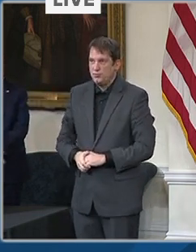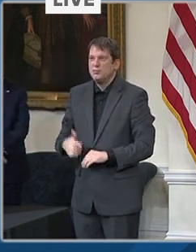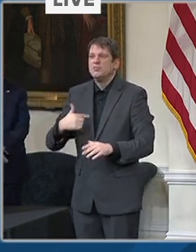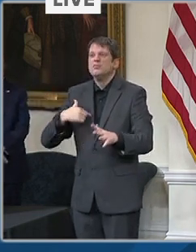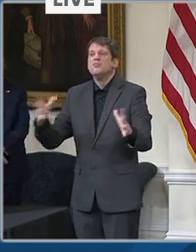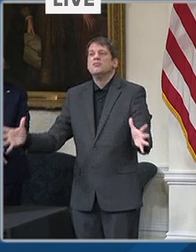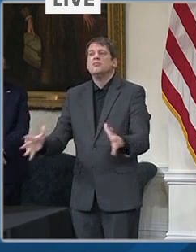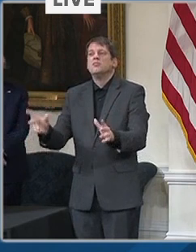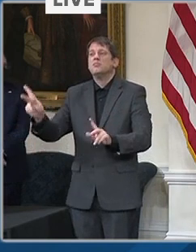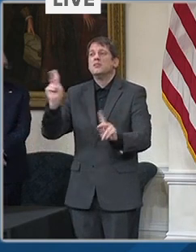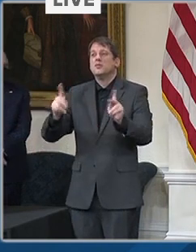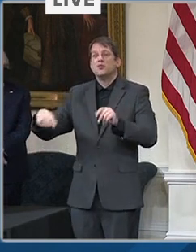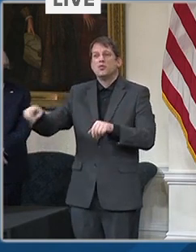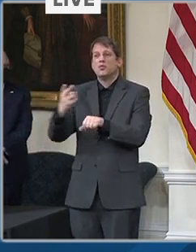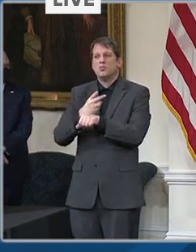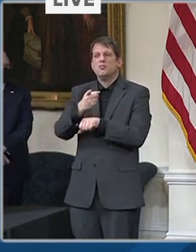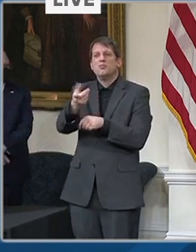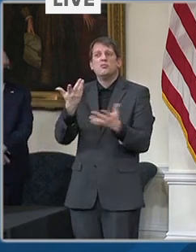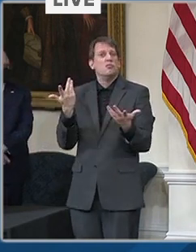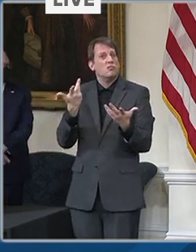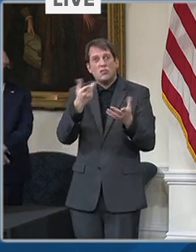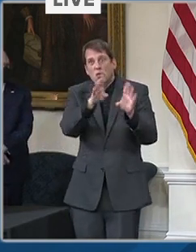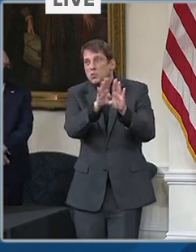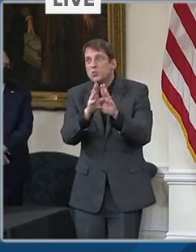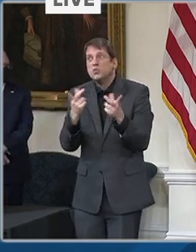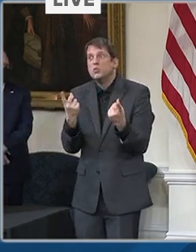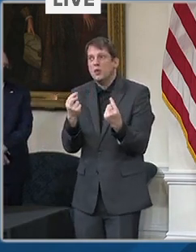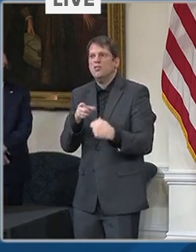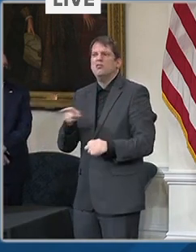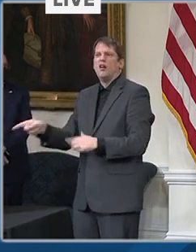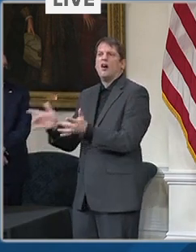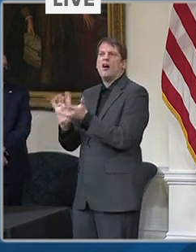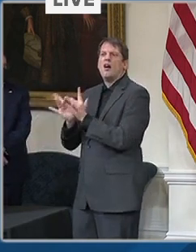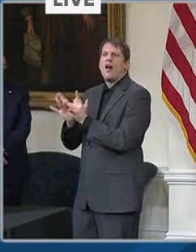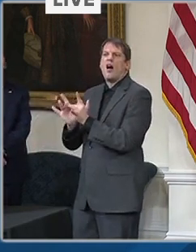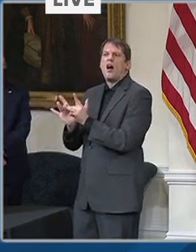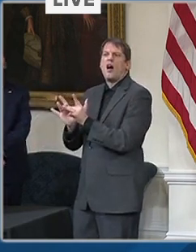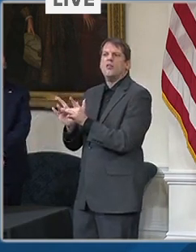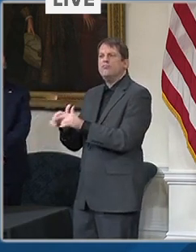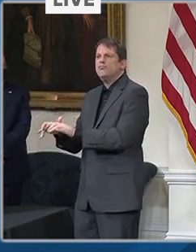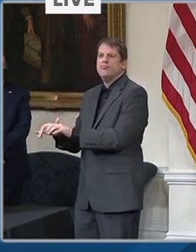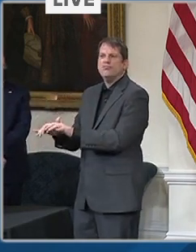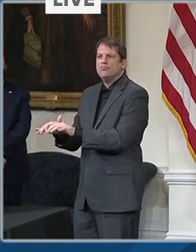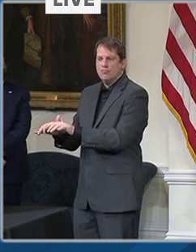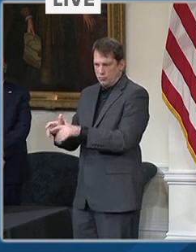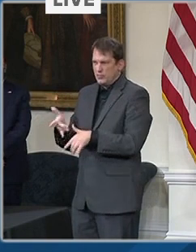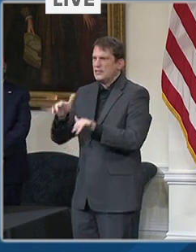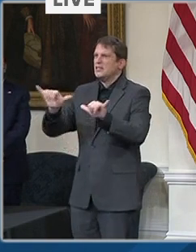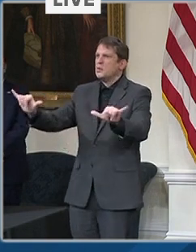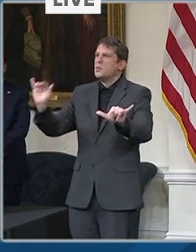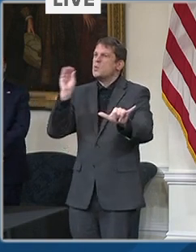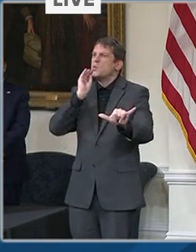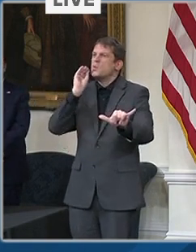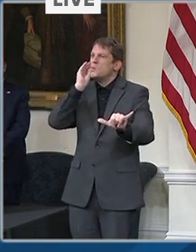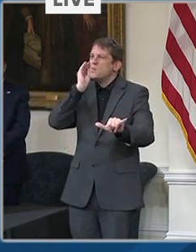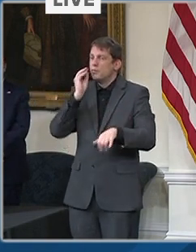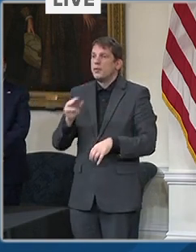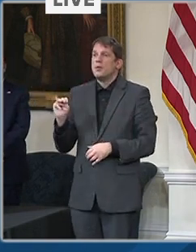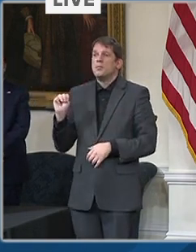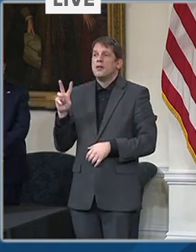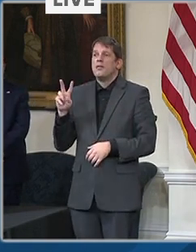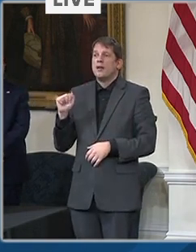of our online services that are available from the comfort and safety of your own home at mva.maryland.gov or